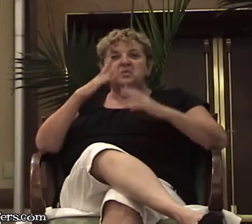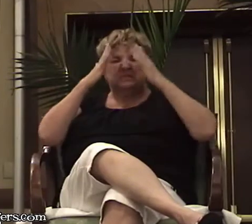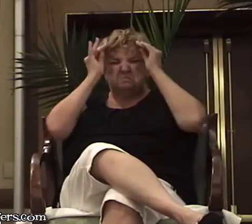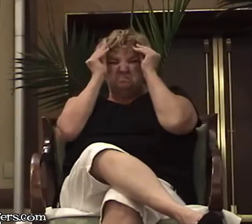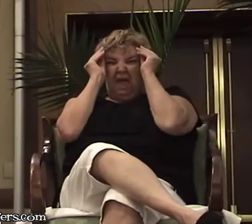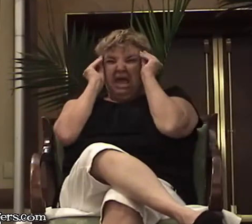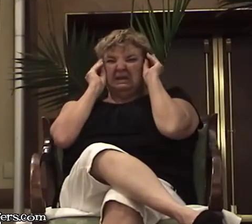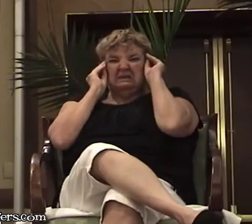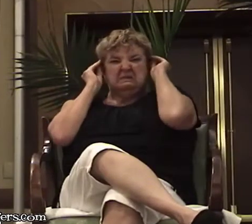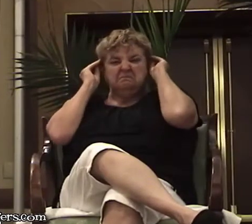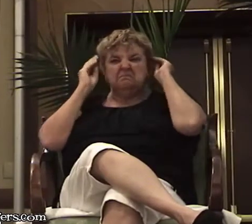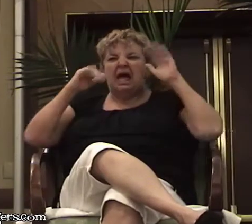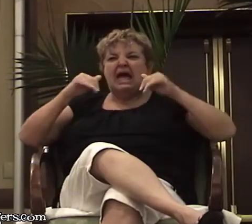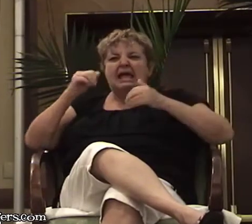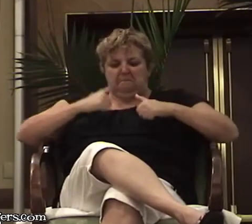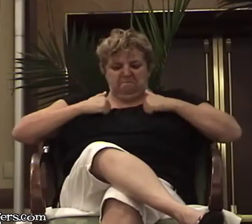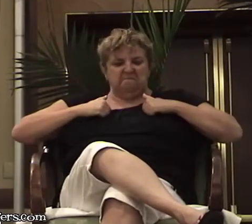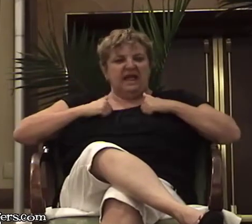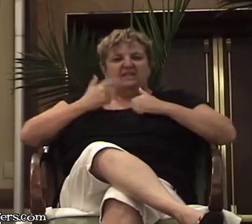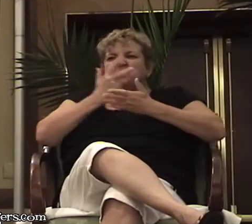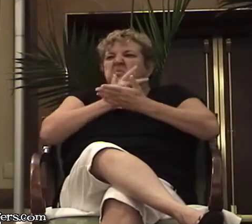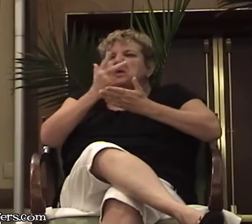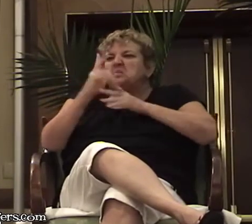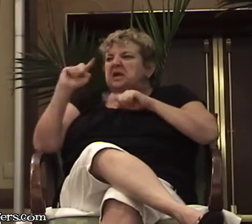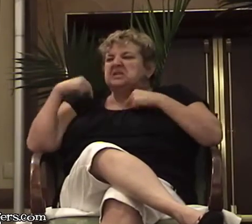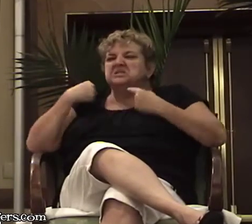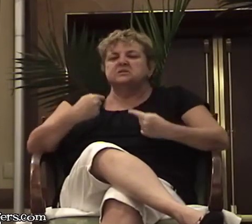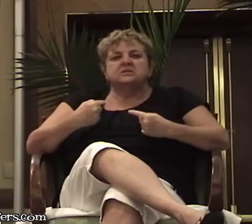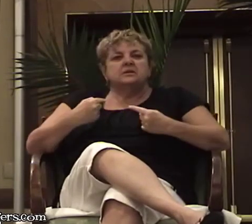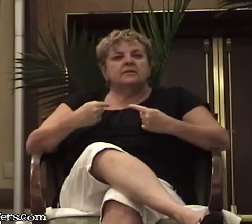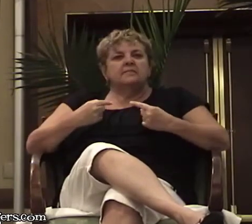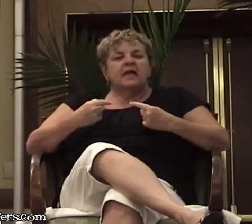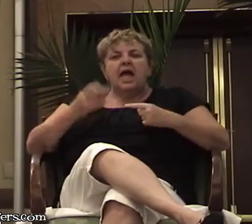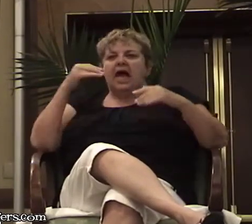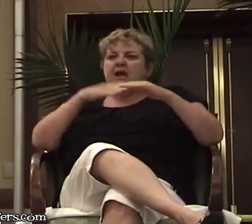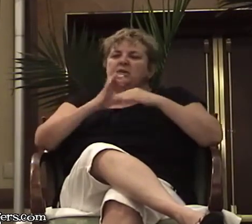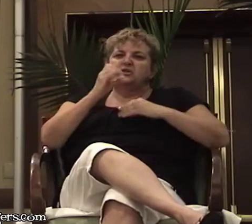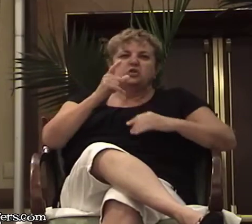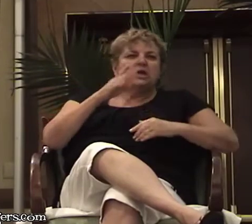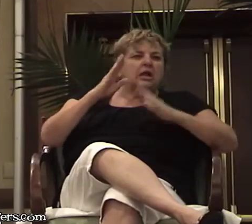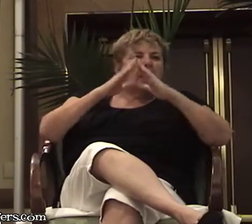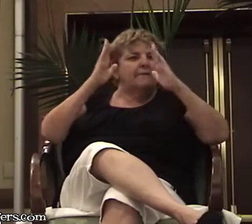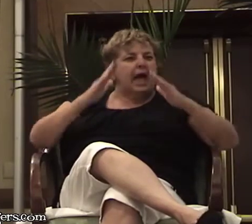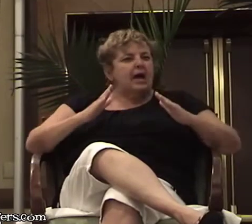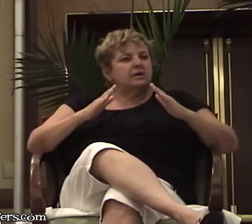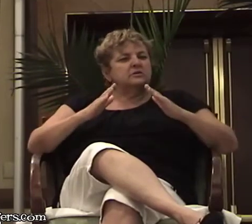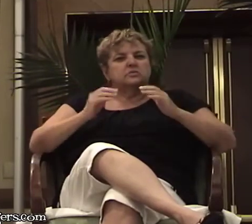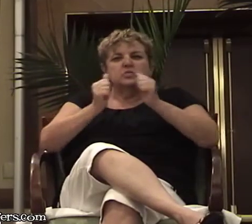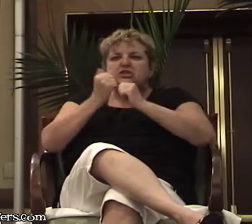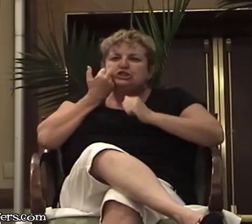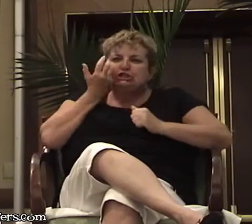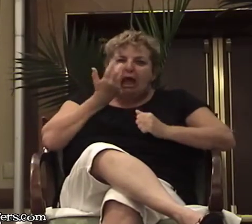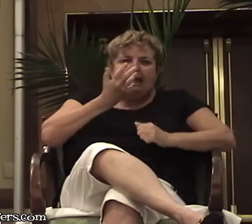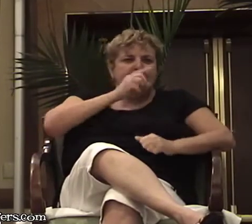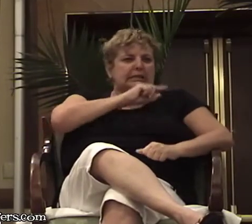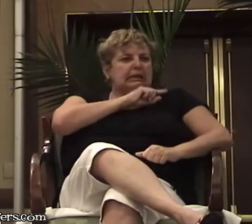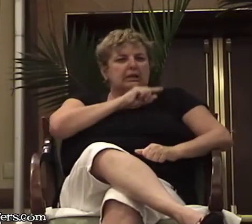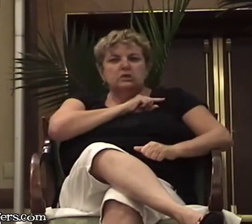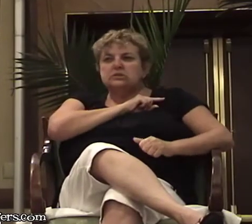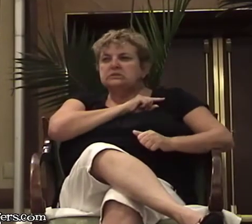weeks. And I went to that clubhouse with all the shame and the guilt that we come back in with when we come back into AA.